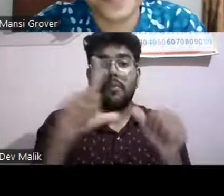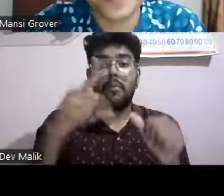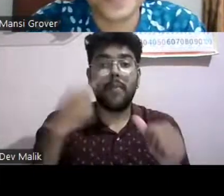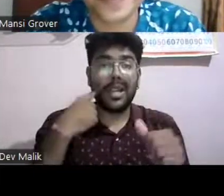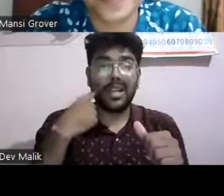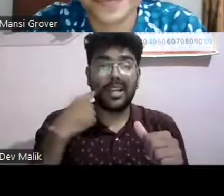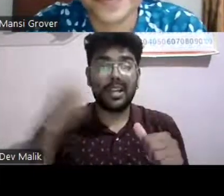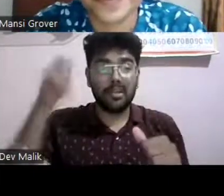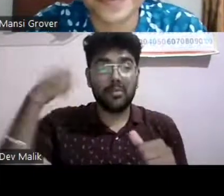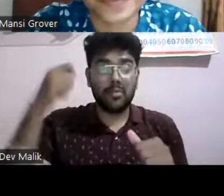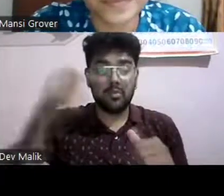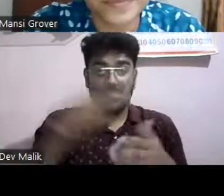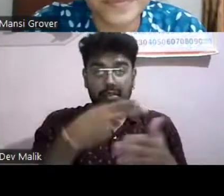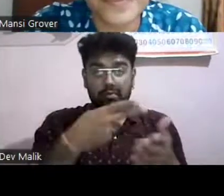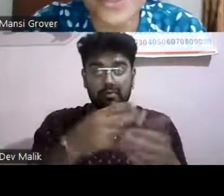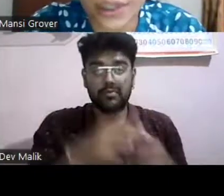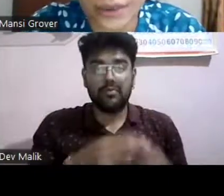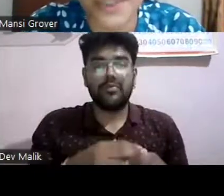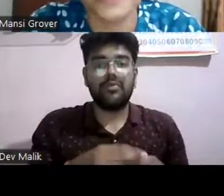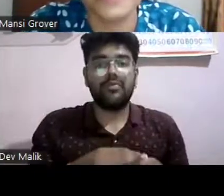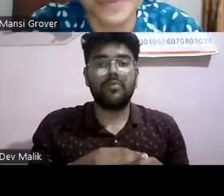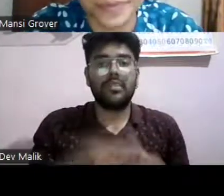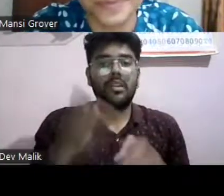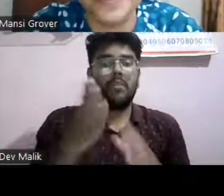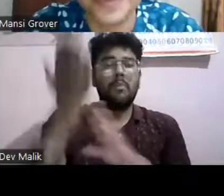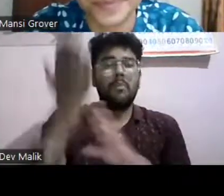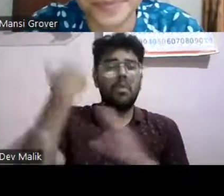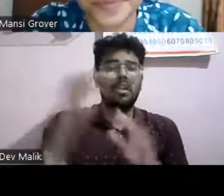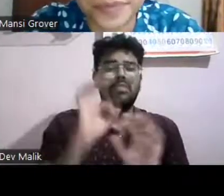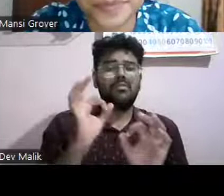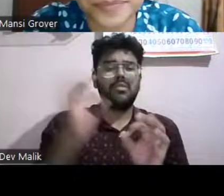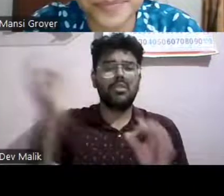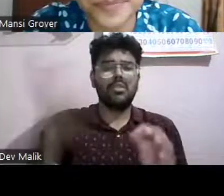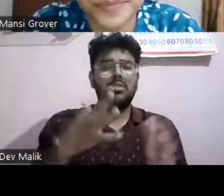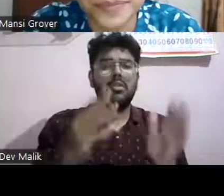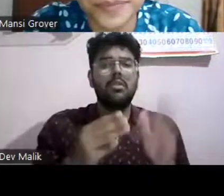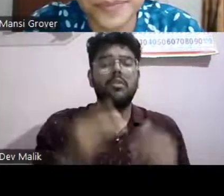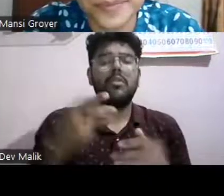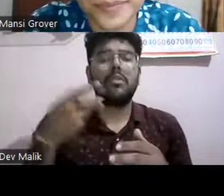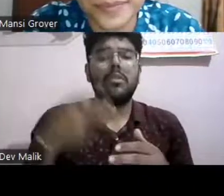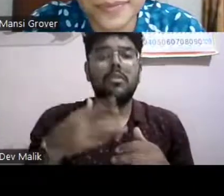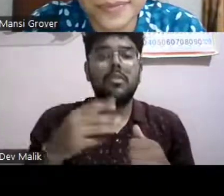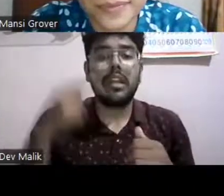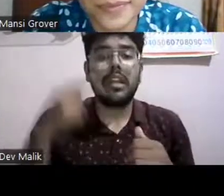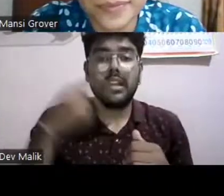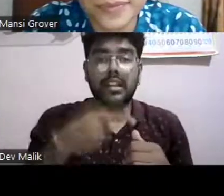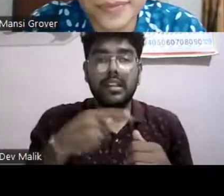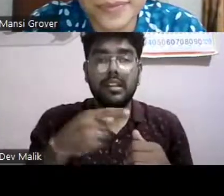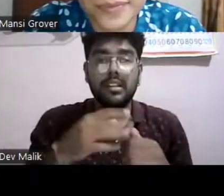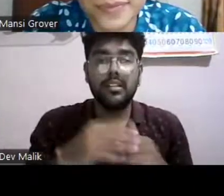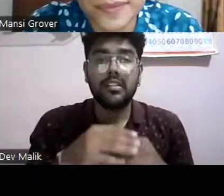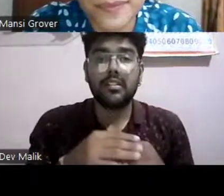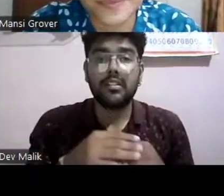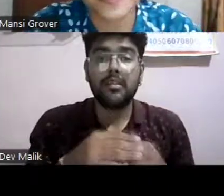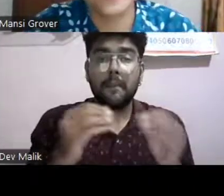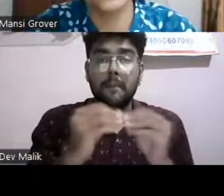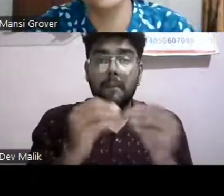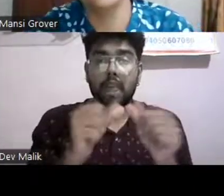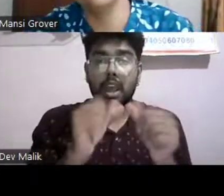like Mahabharata, where Shakuni limps and there's a sense of evilness. But even in a mainstream film like